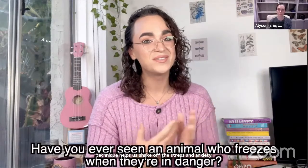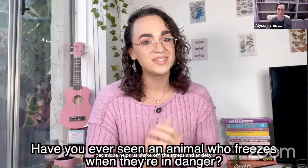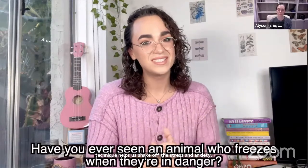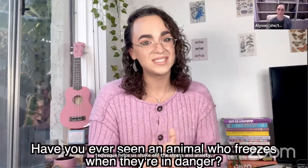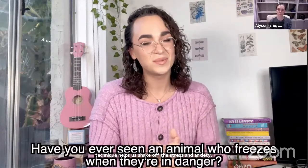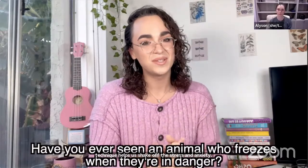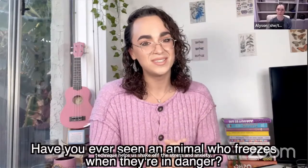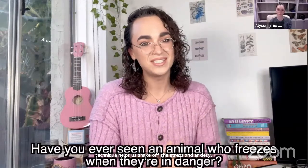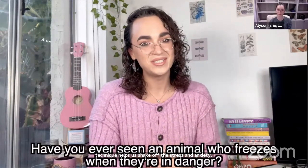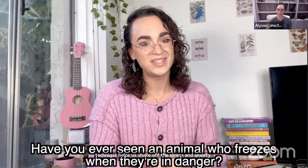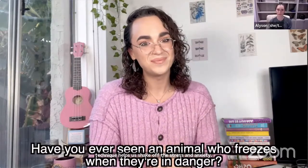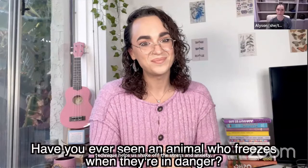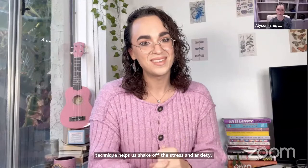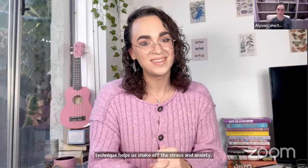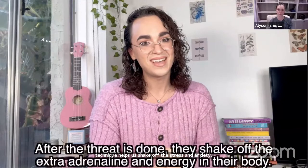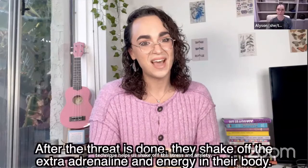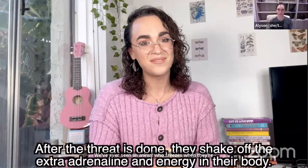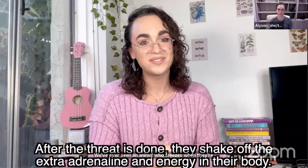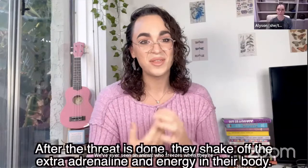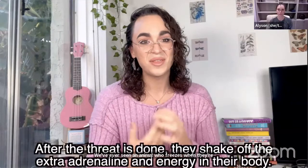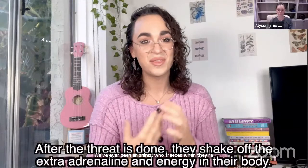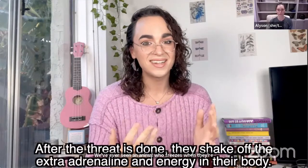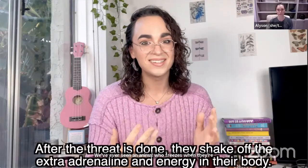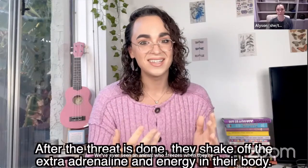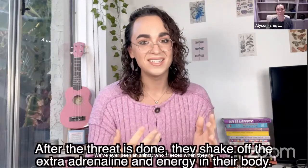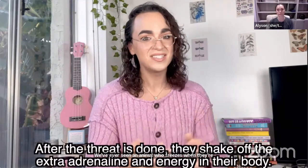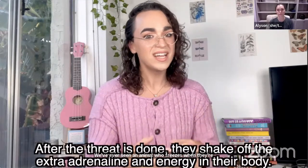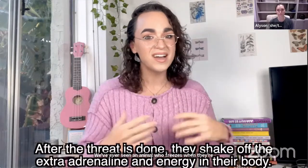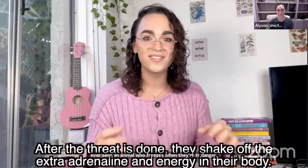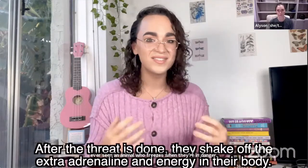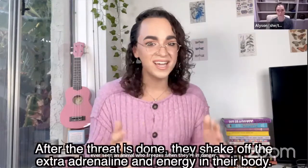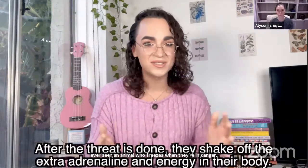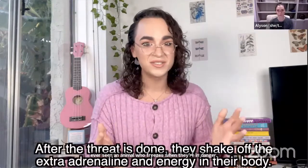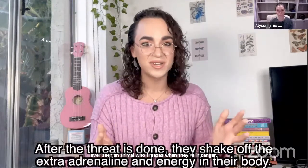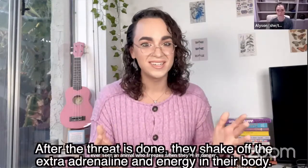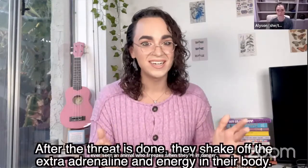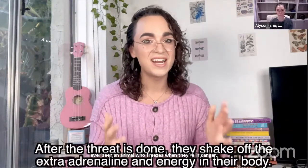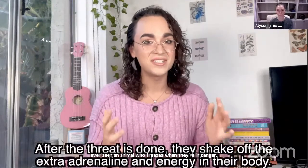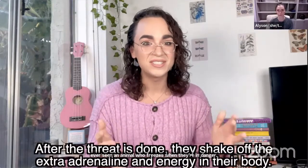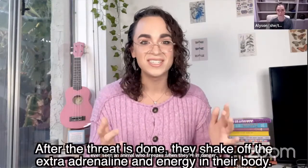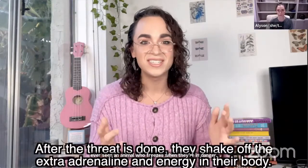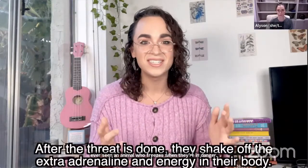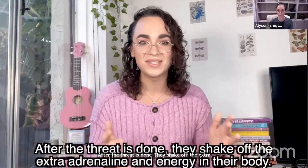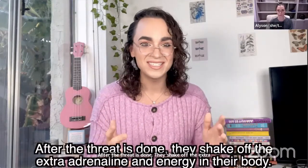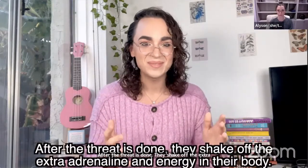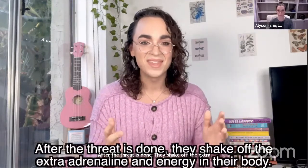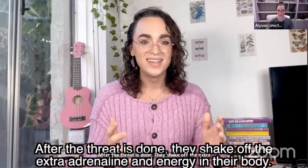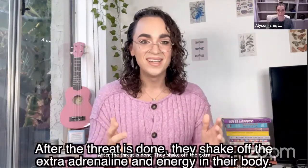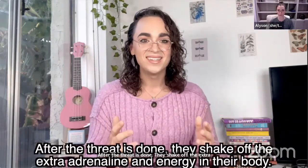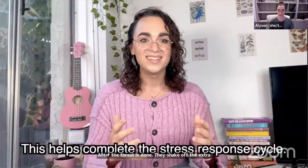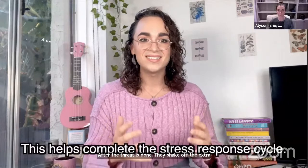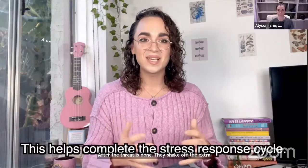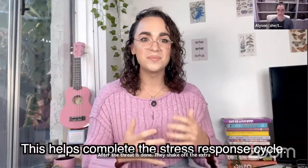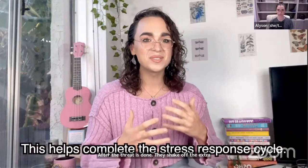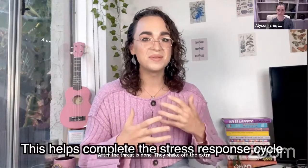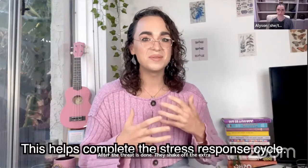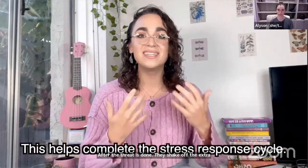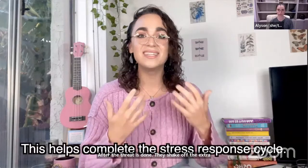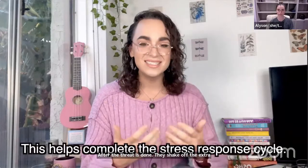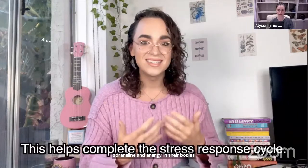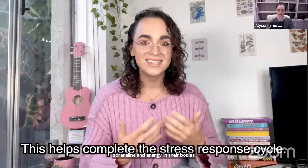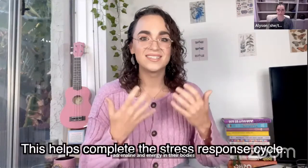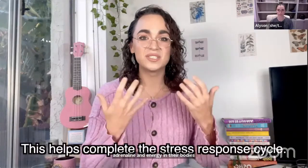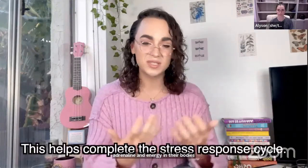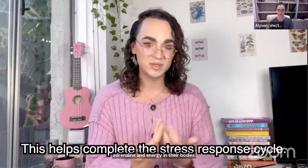who freezes when they're in danger? After the threat is done, they shake off the extra adrenaline and energy in their bodies. This helps